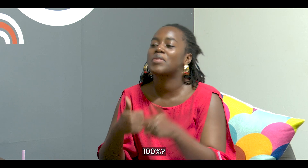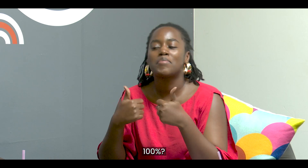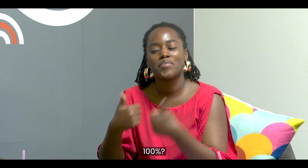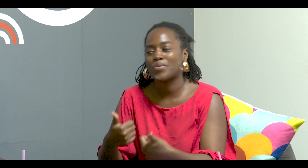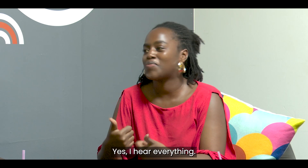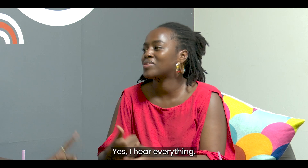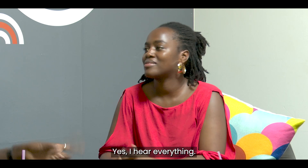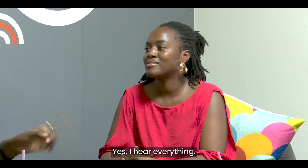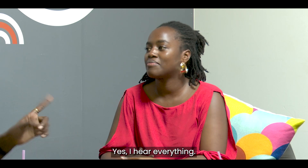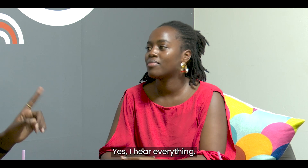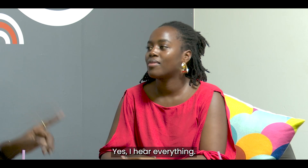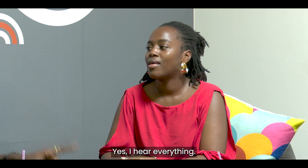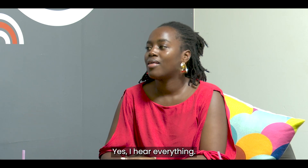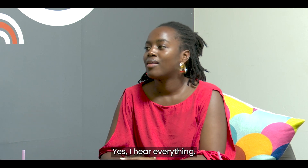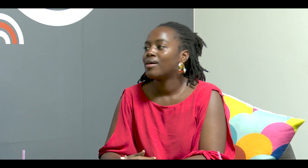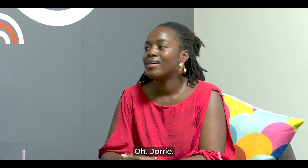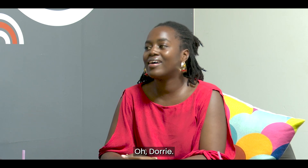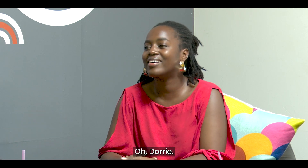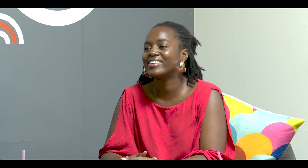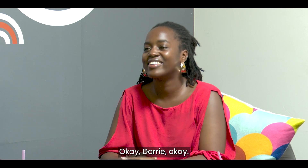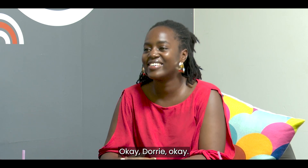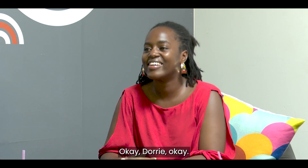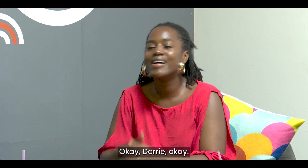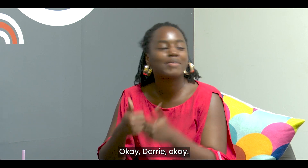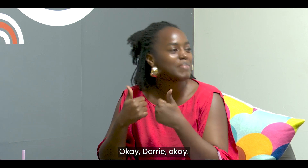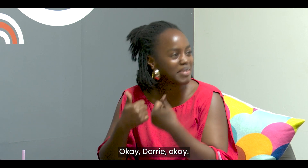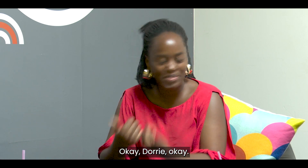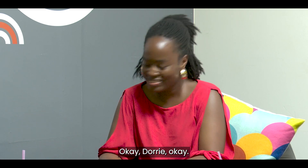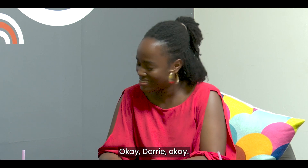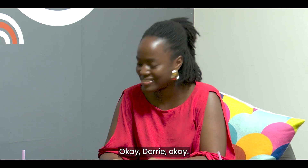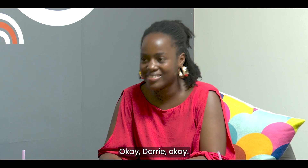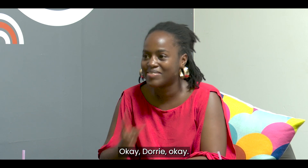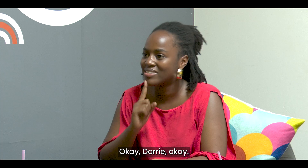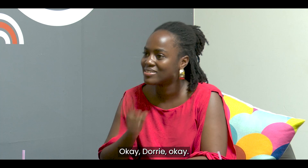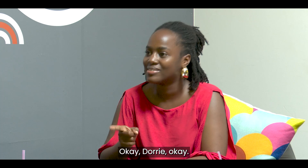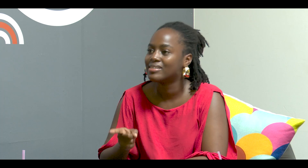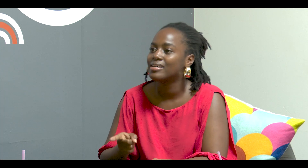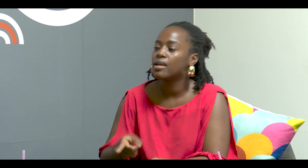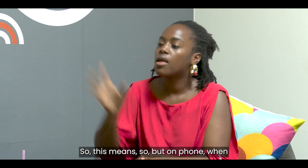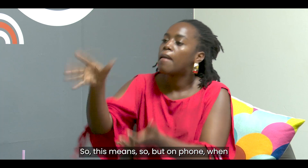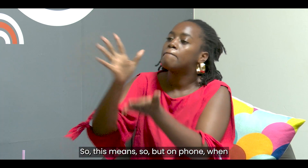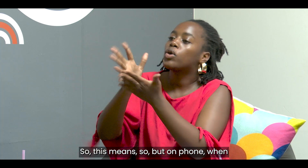I hear everything. Oh, Doric. Okay. Are you deaf? Okay, Doric, okay. So this means,